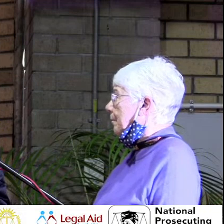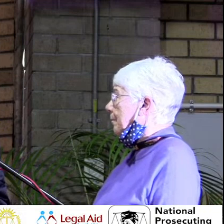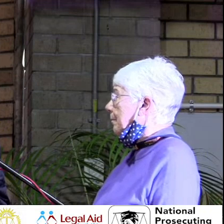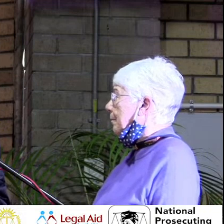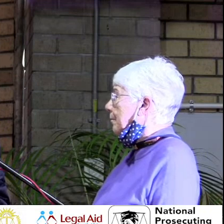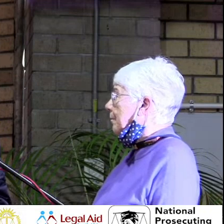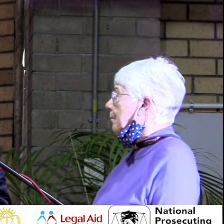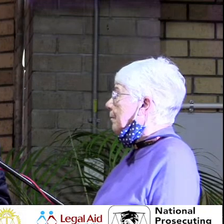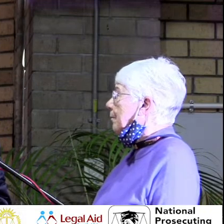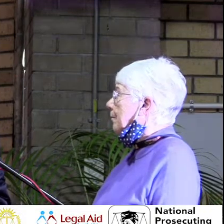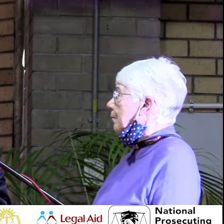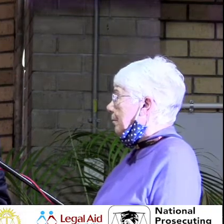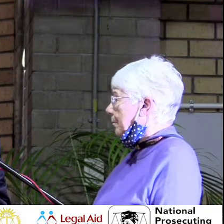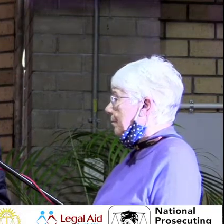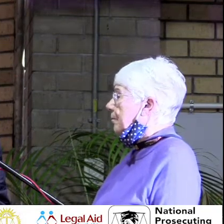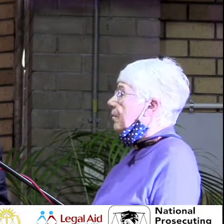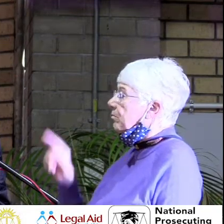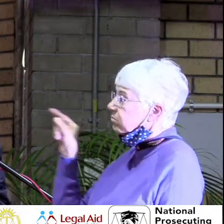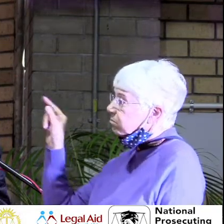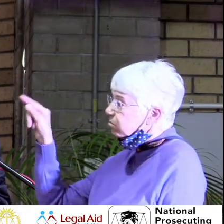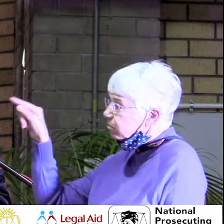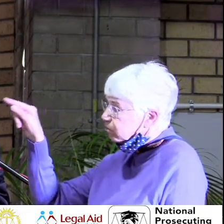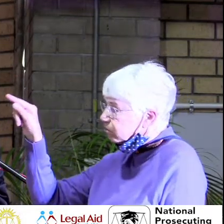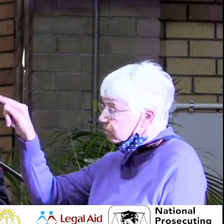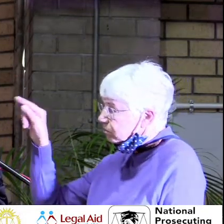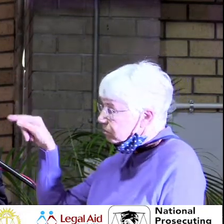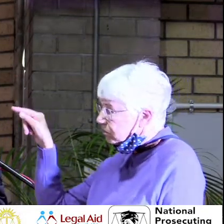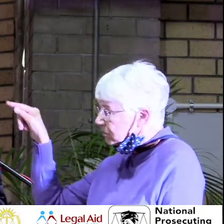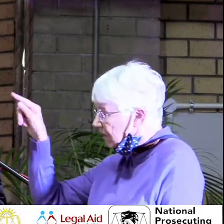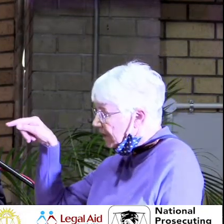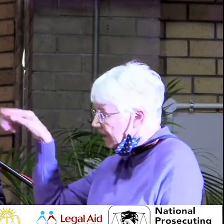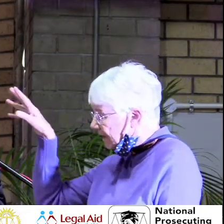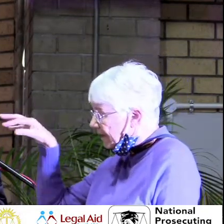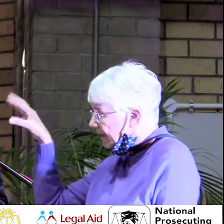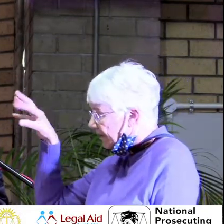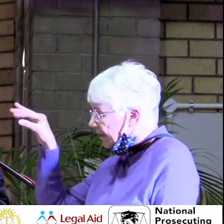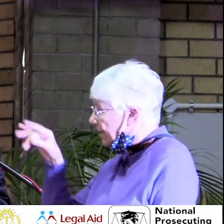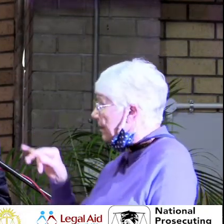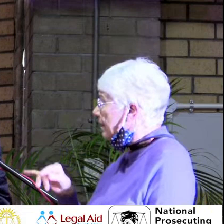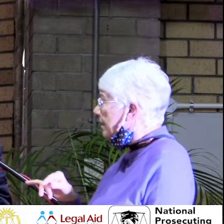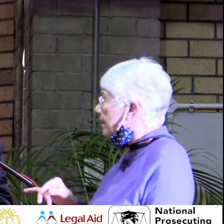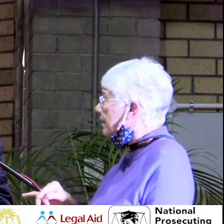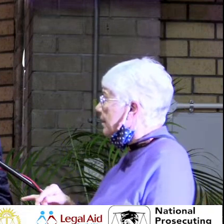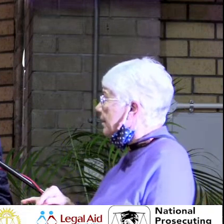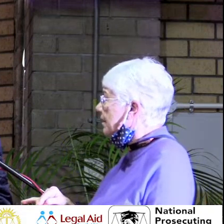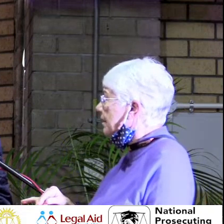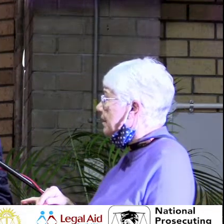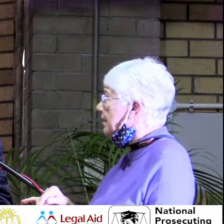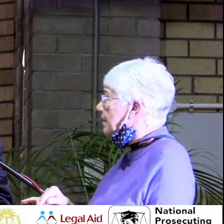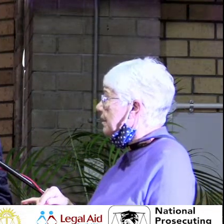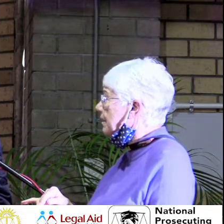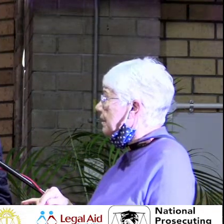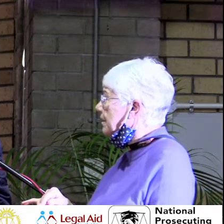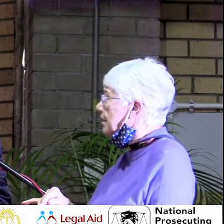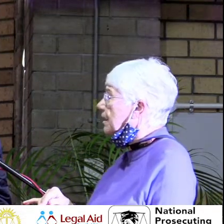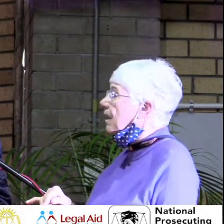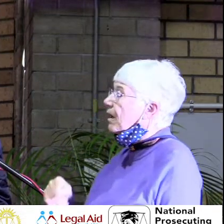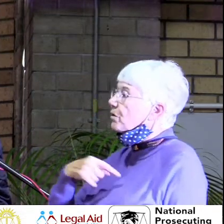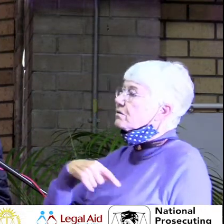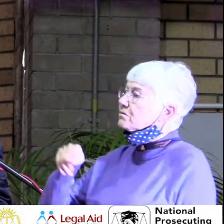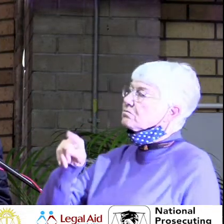Deputy Minister, the National Commissioner of Correctional Services, and the colleagues, We want to take this opportunity